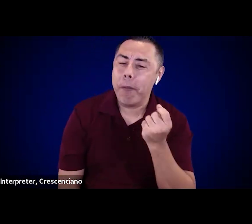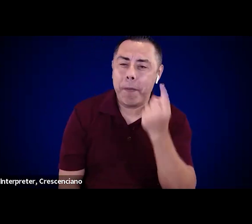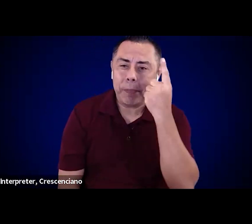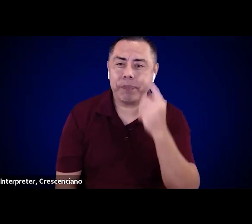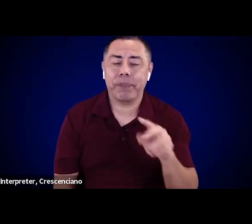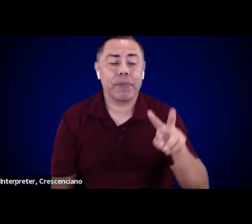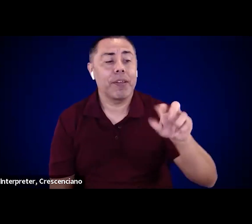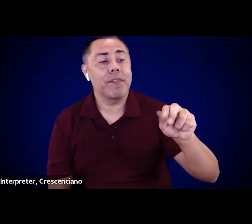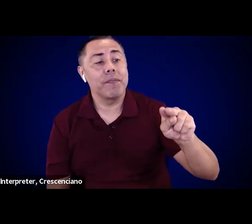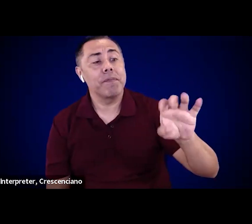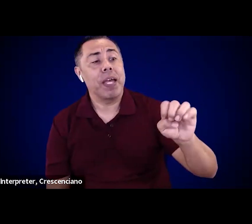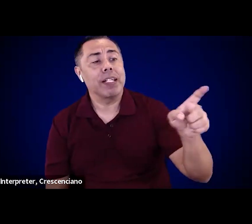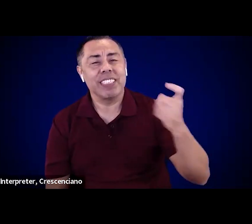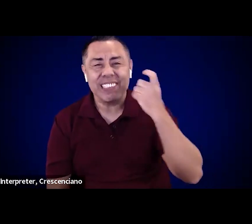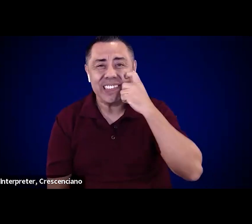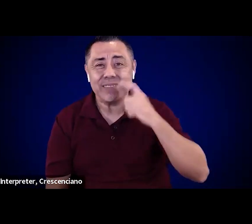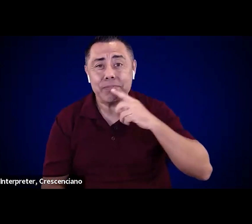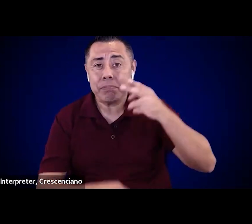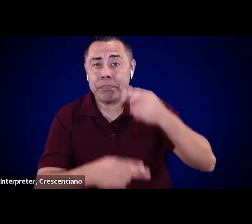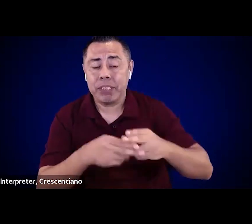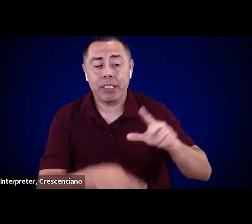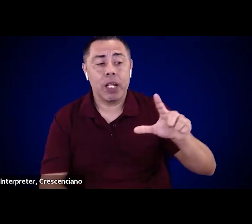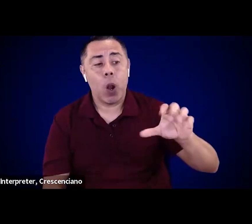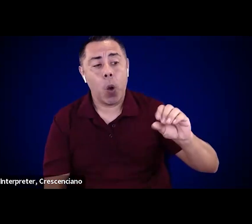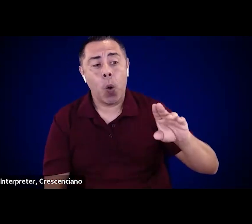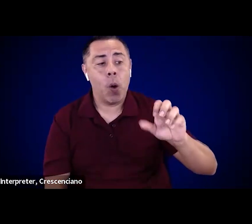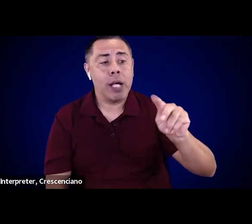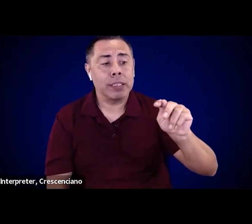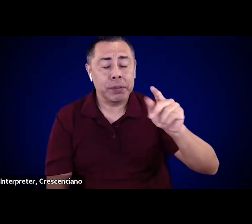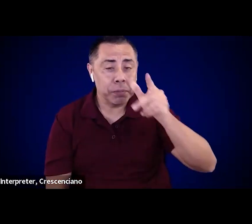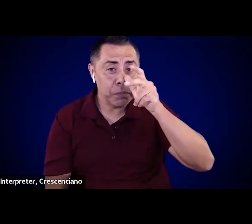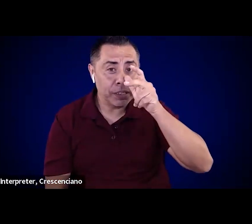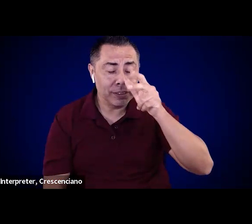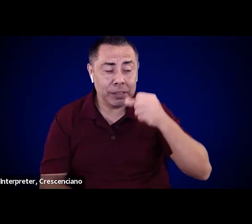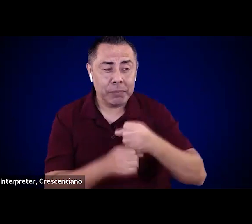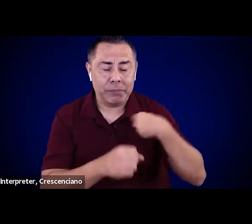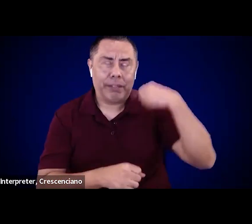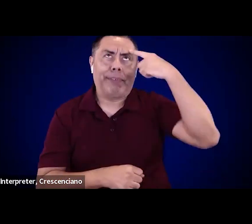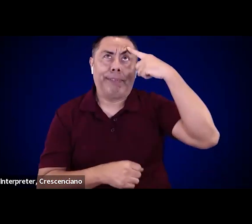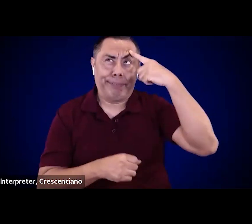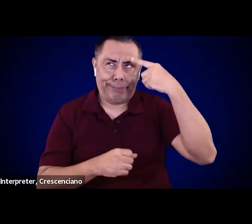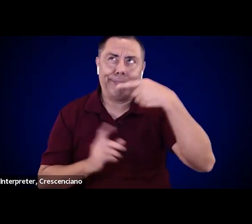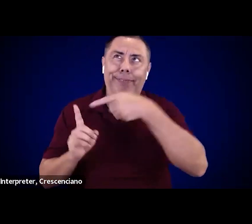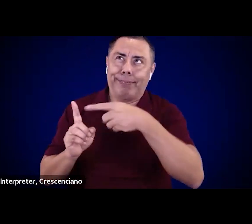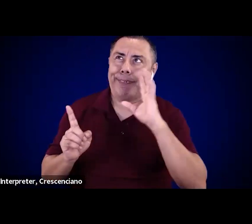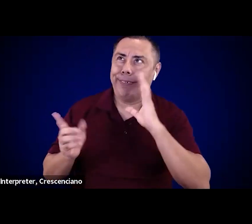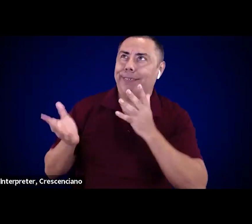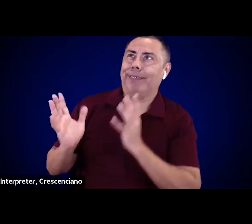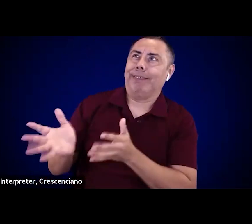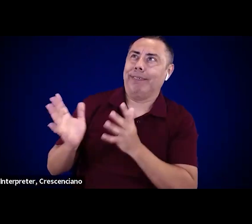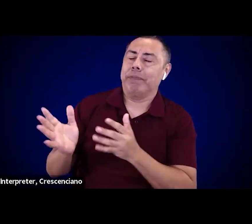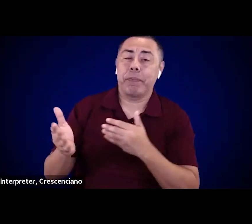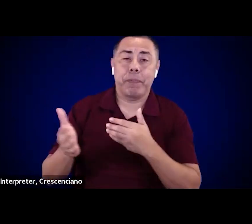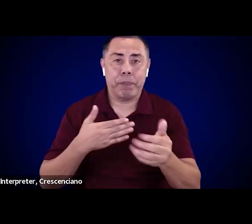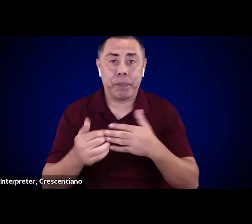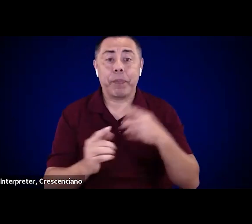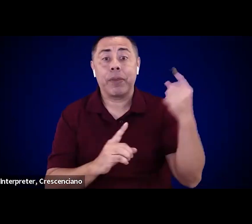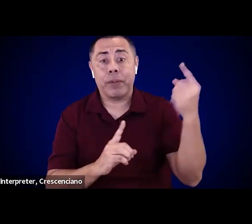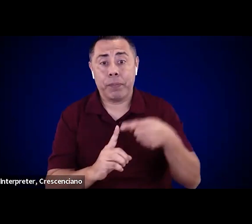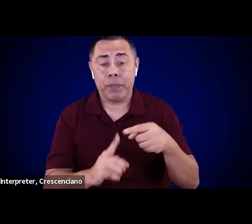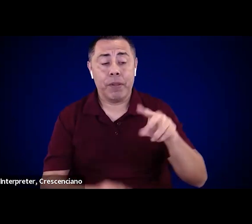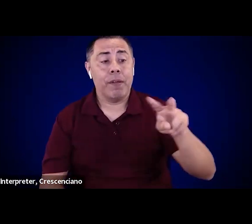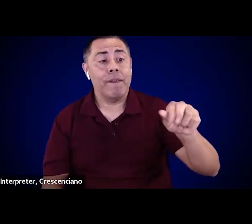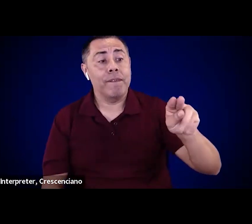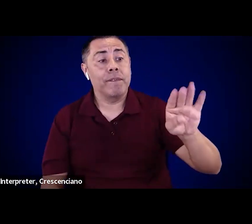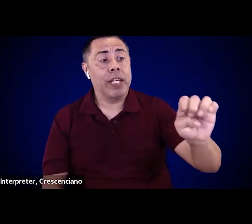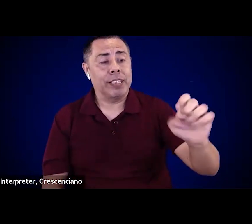about locusts kind of reminded me of that. First, I'd like to echo all of Vance's comments about all of the collective work that you